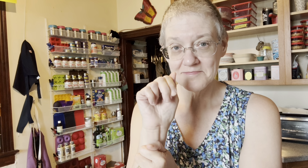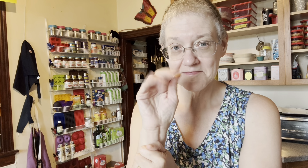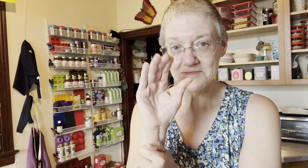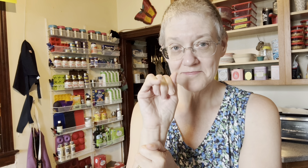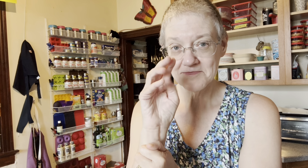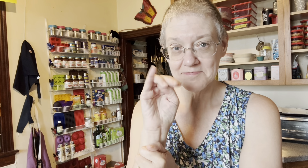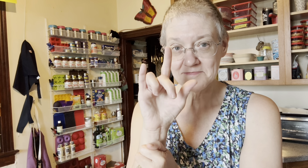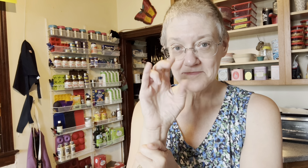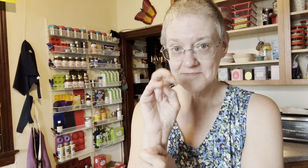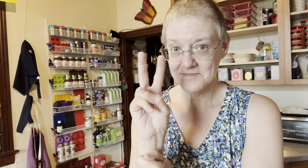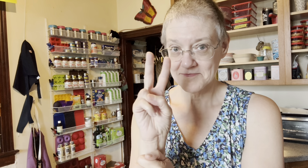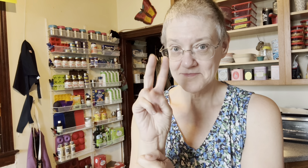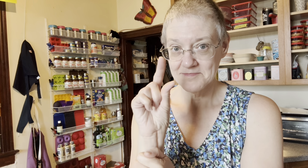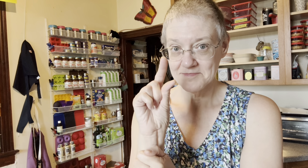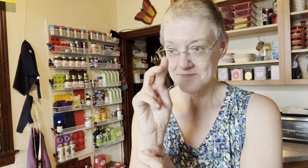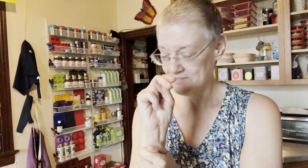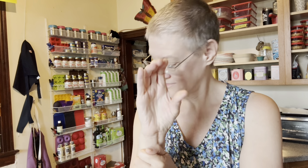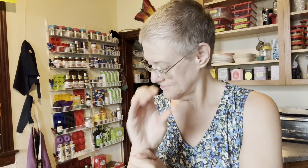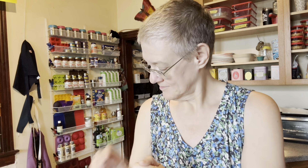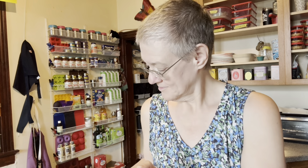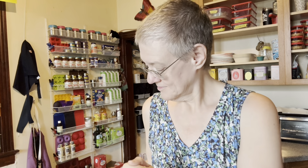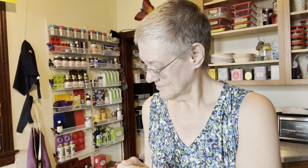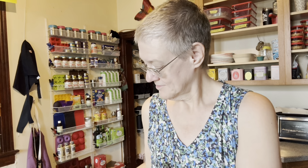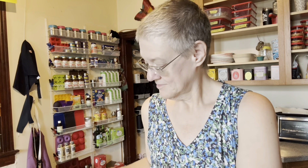holy guacamole, 2 grams of net carbs.